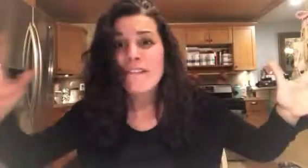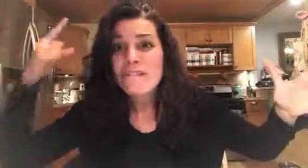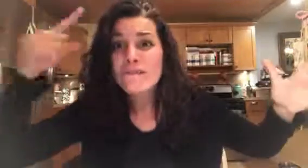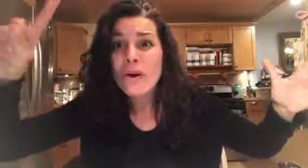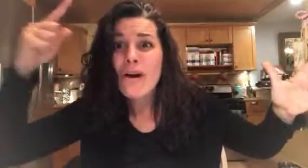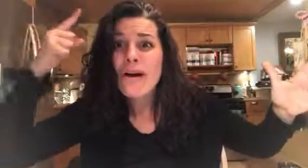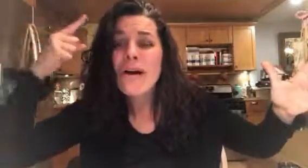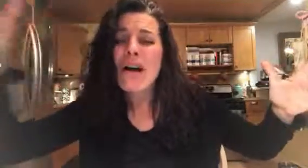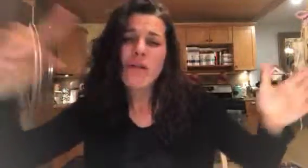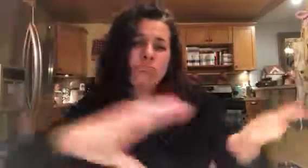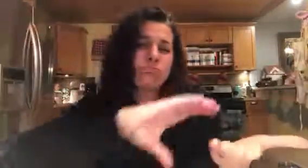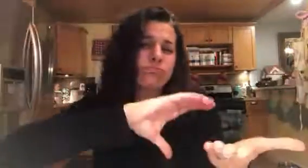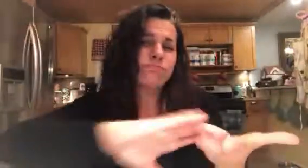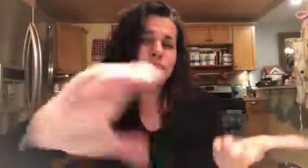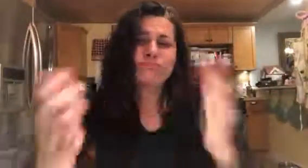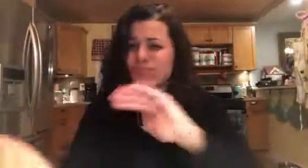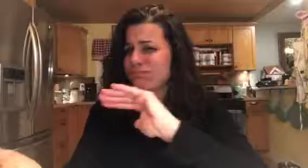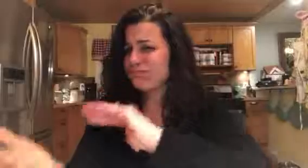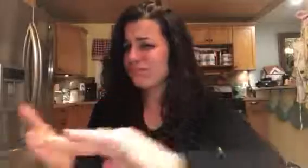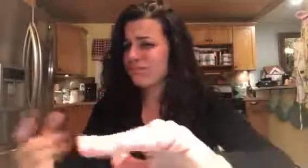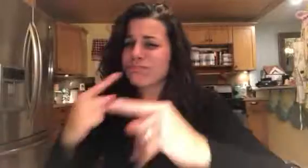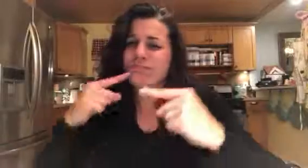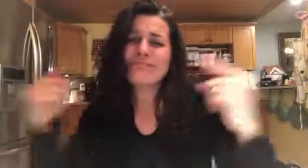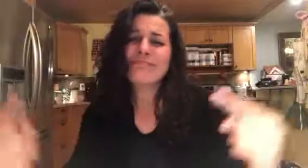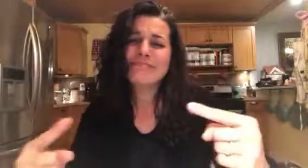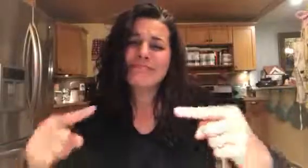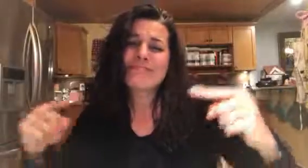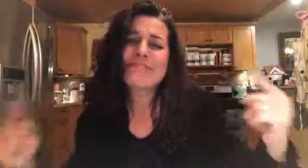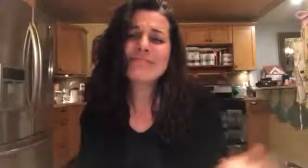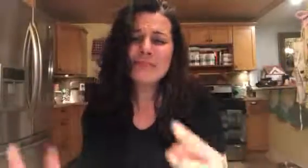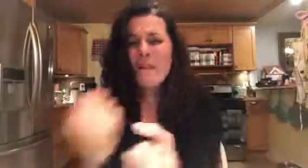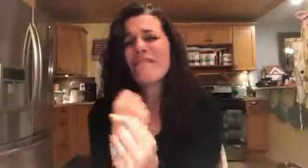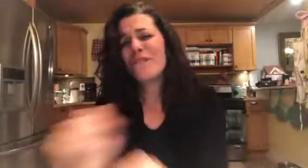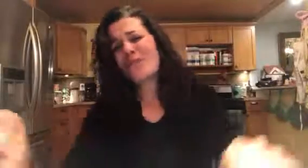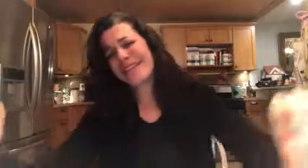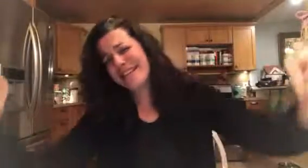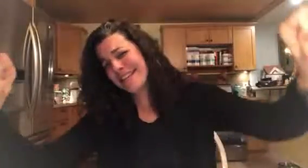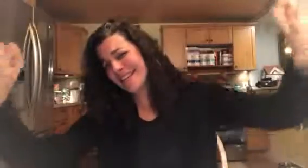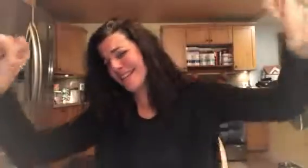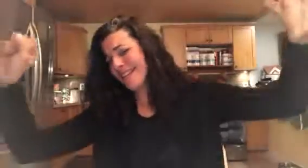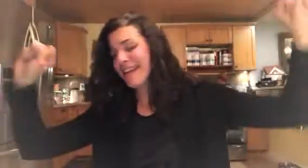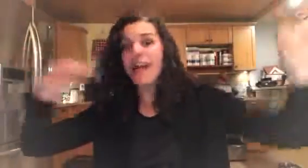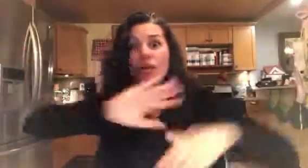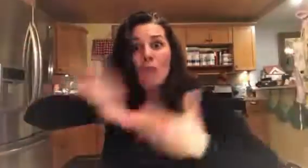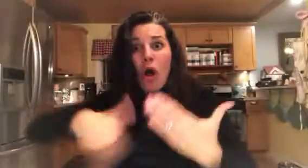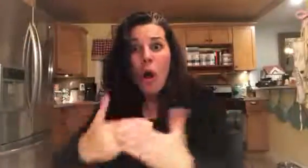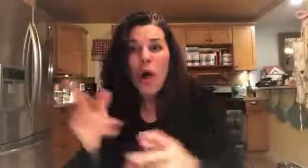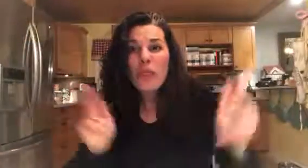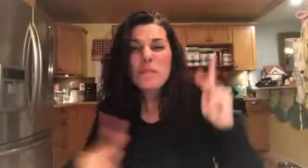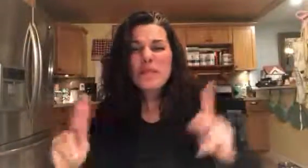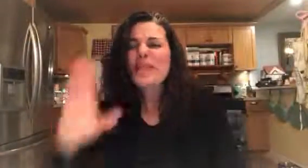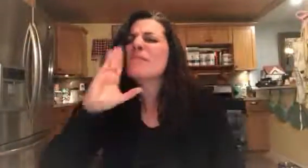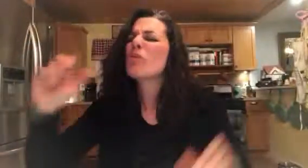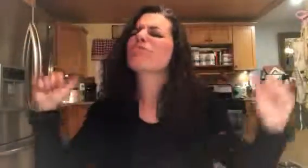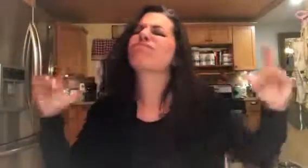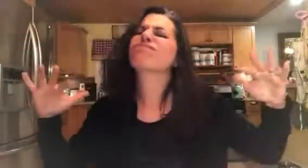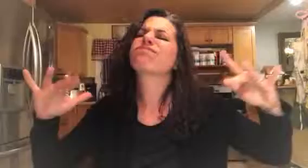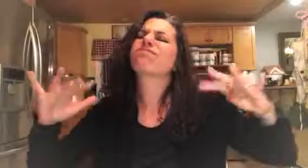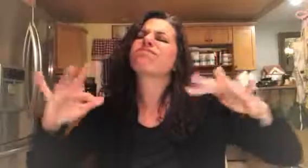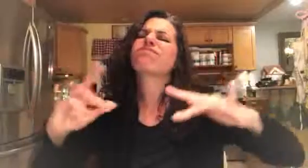the sin of the world. His blood breaks the chains, and every knee will bow